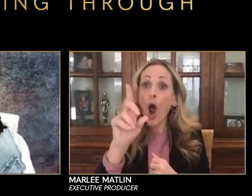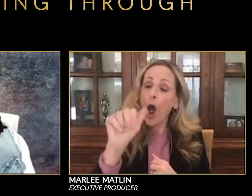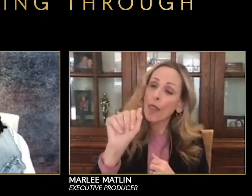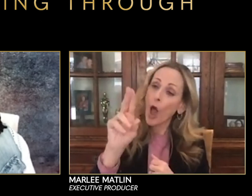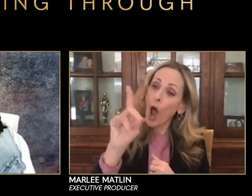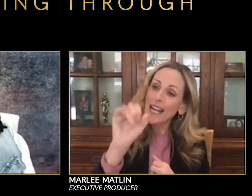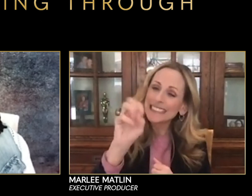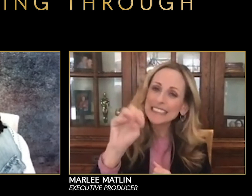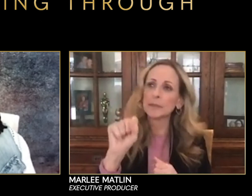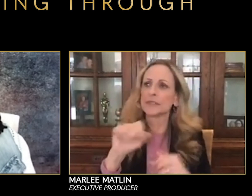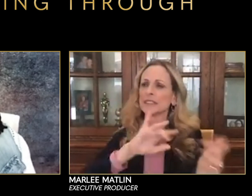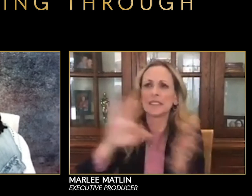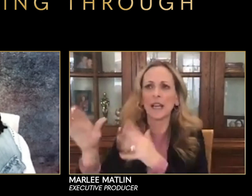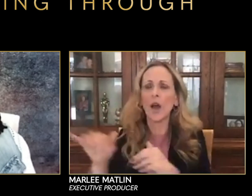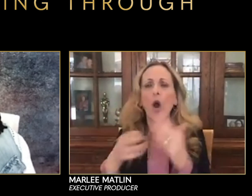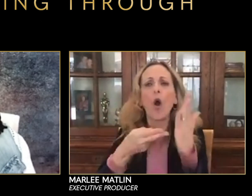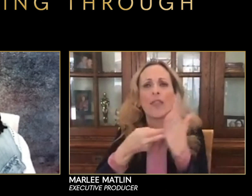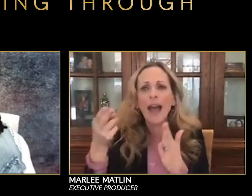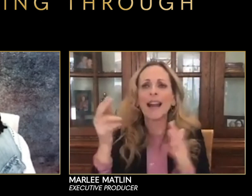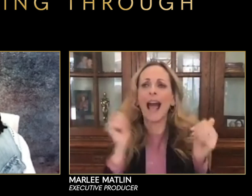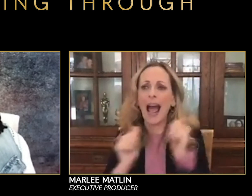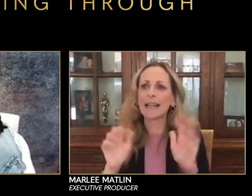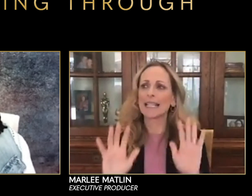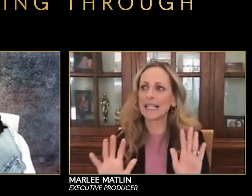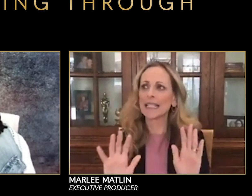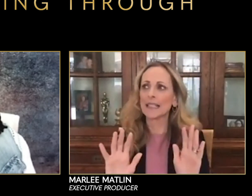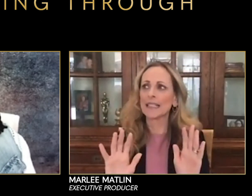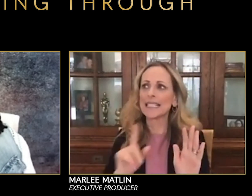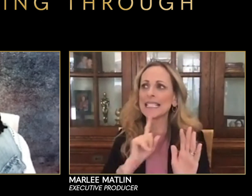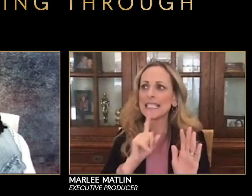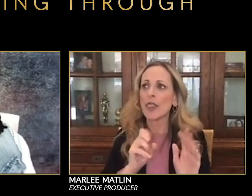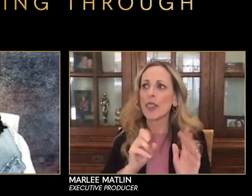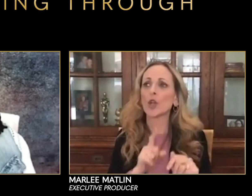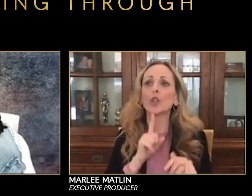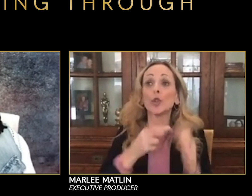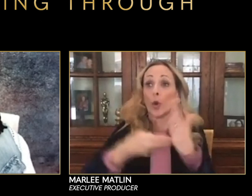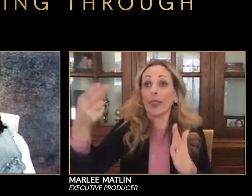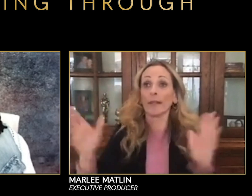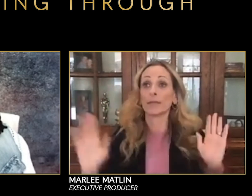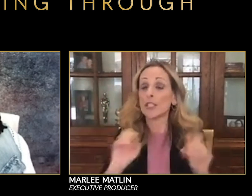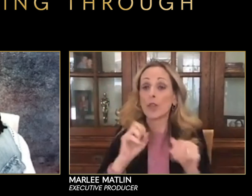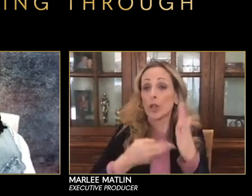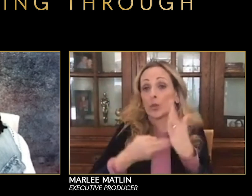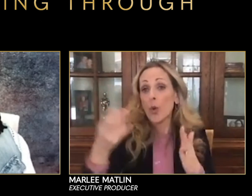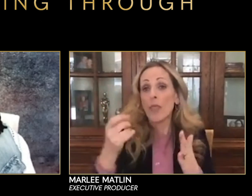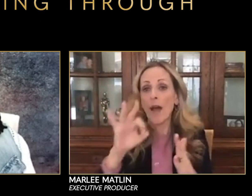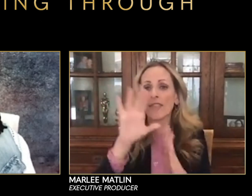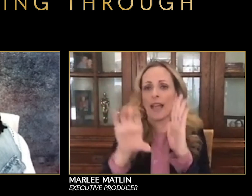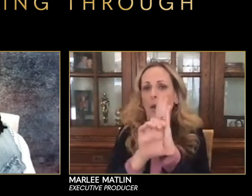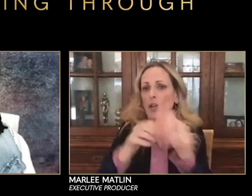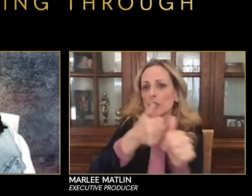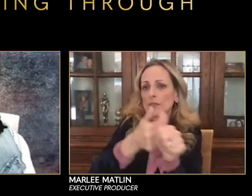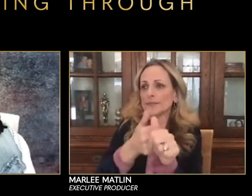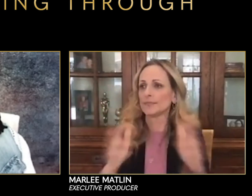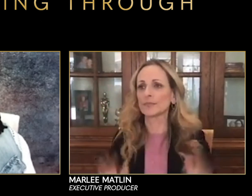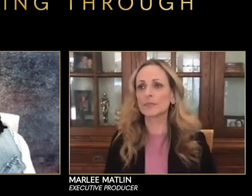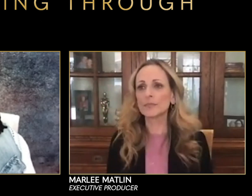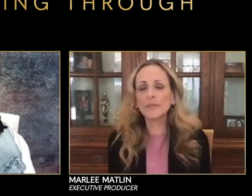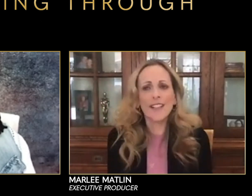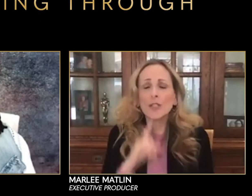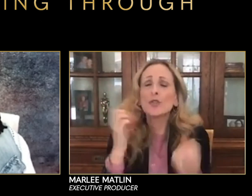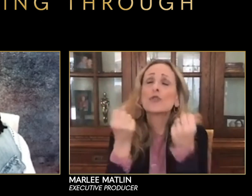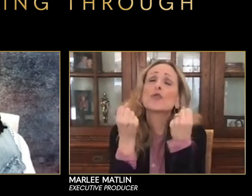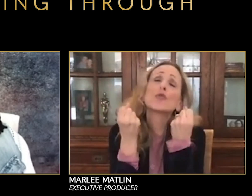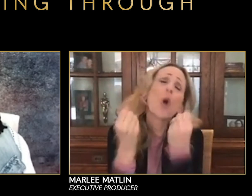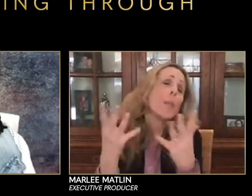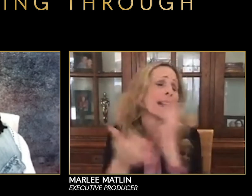in Hollywood, the racism, the audism, the ageism, whatever, and focus on authenticity in portrayals. It's about